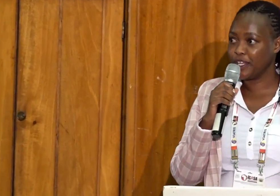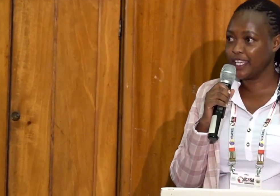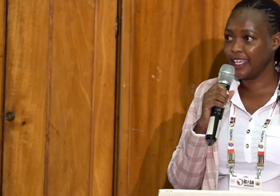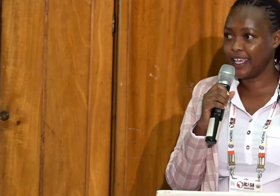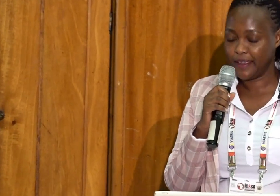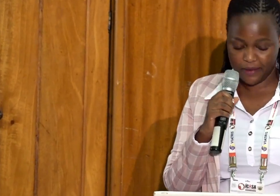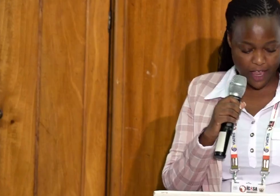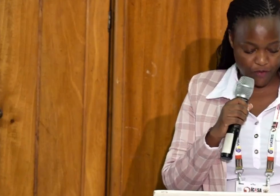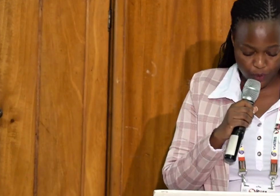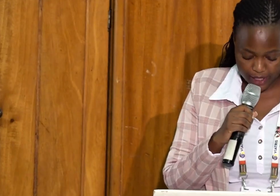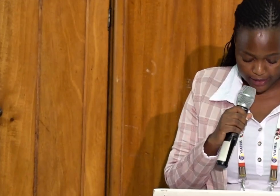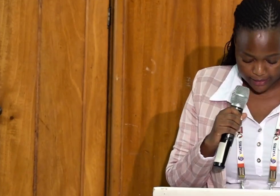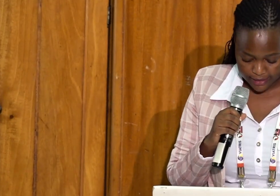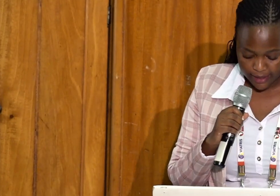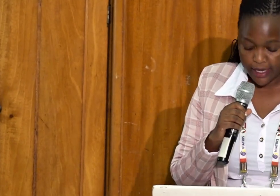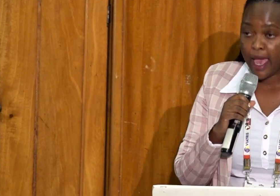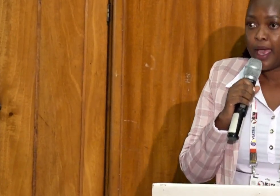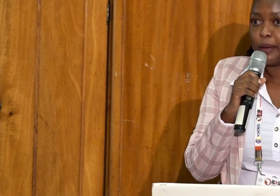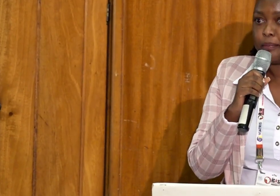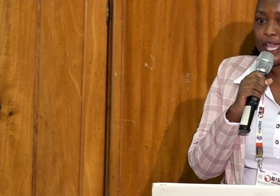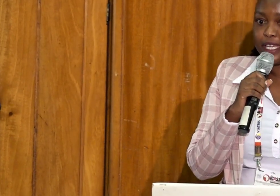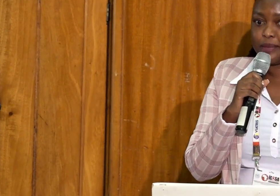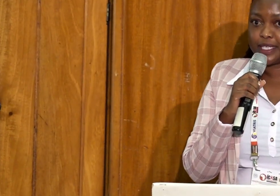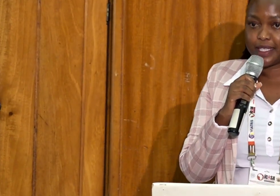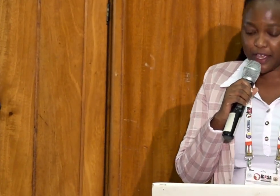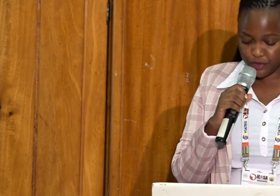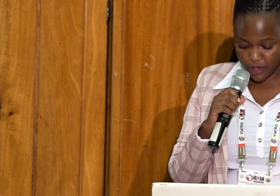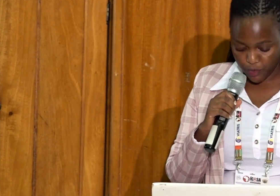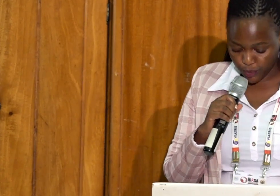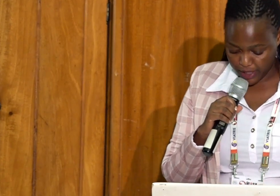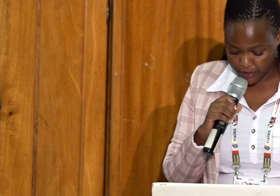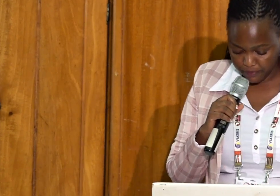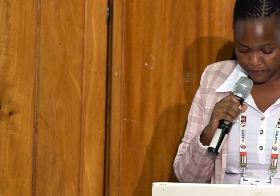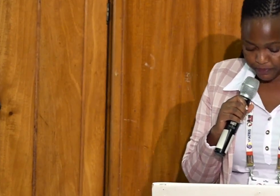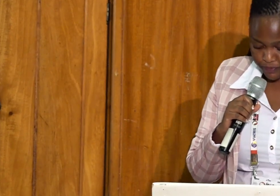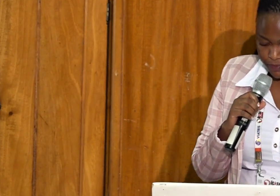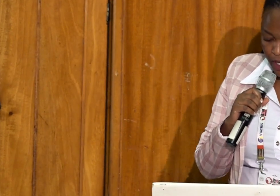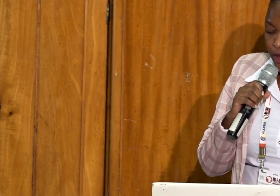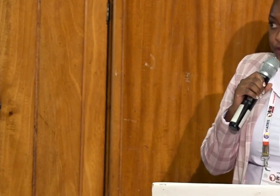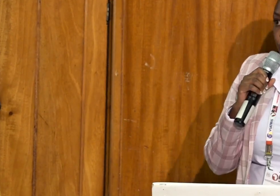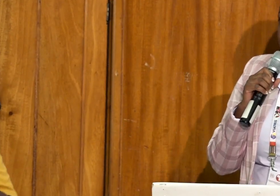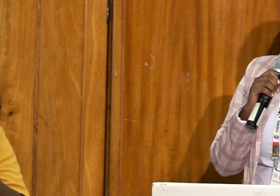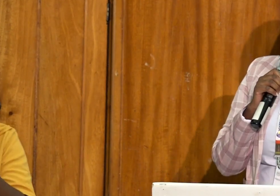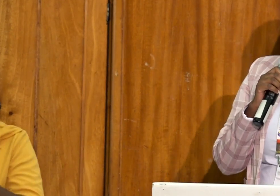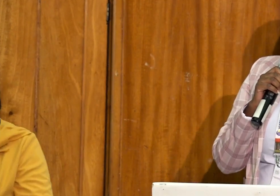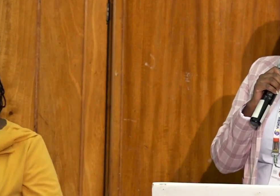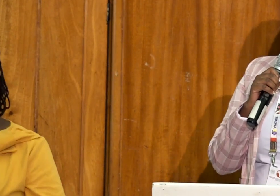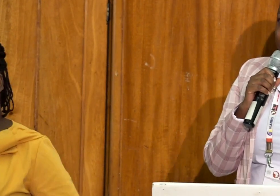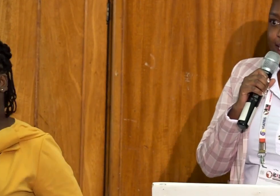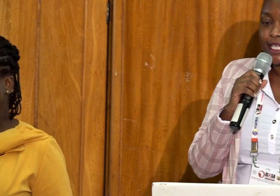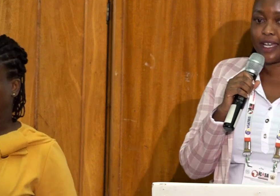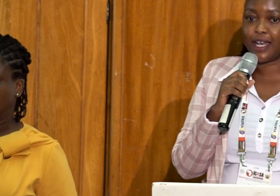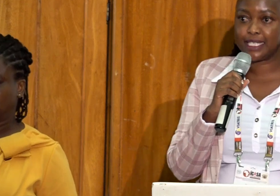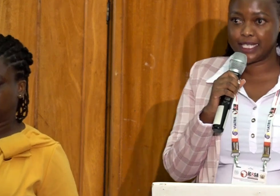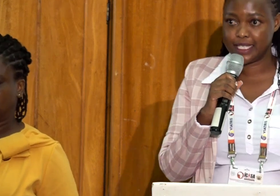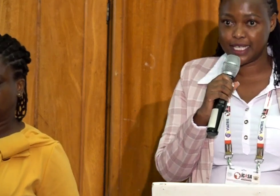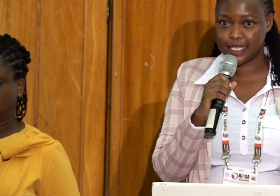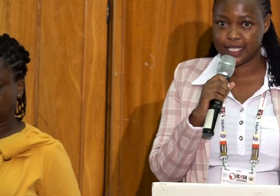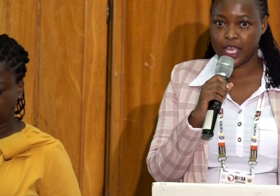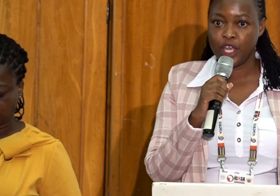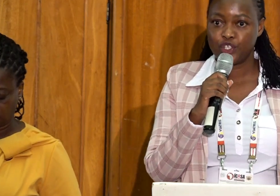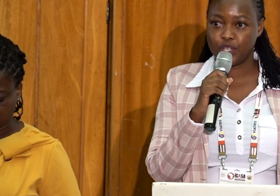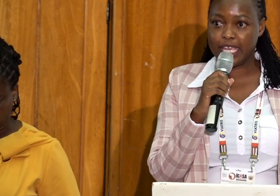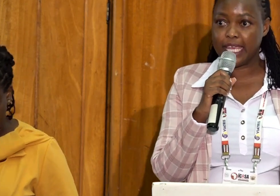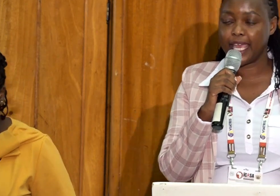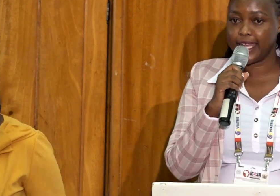Good morning, everyone. My name is Sandra Murwira from Zimbabwe Technical